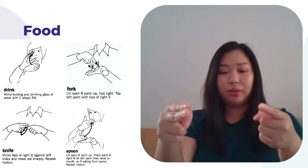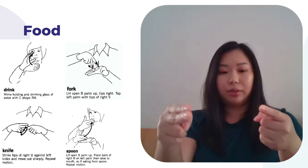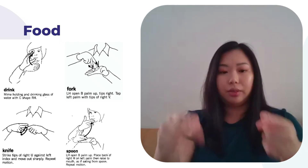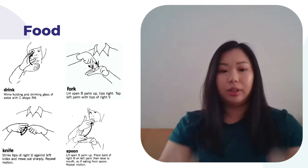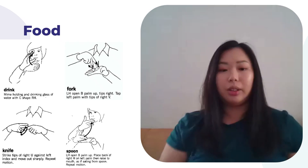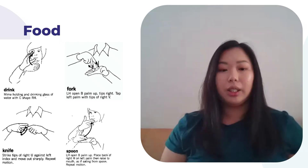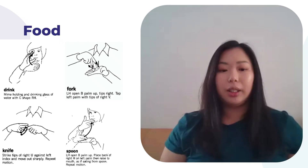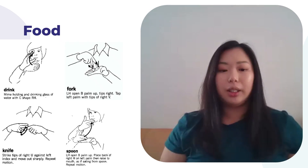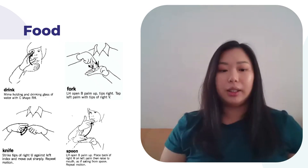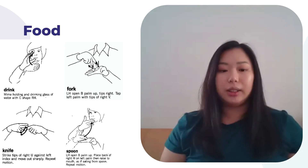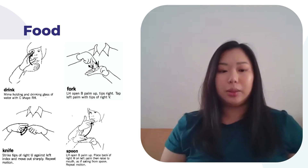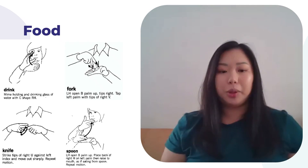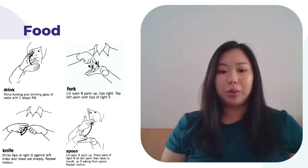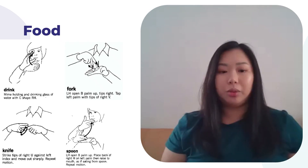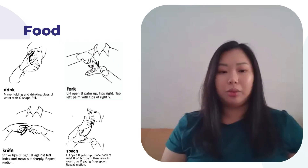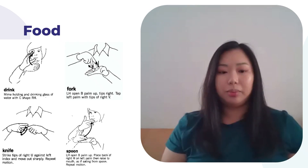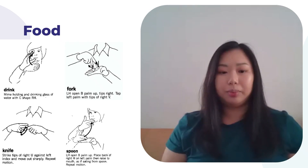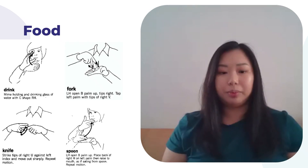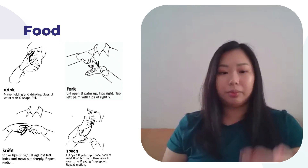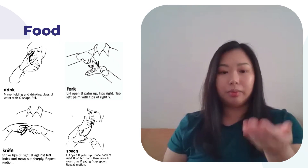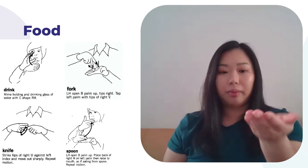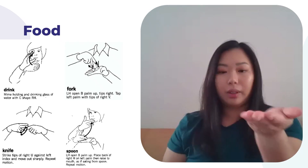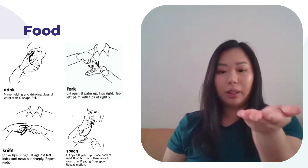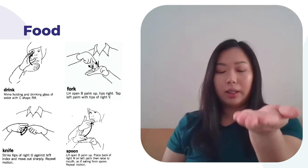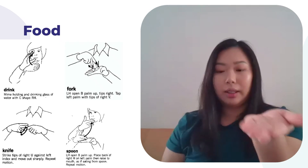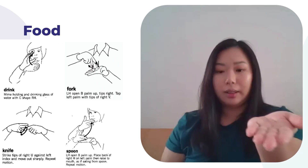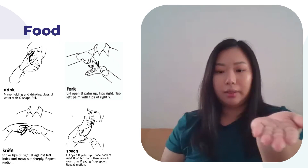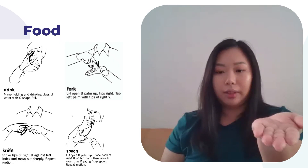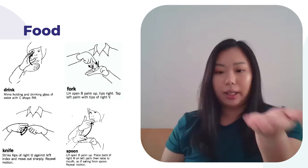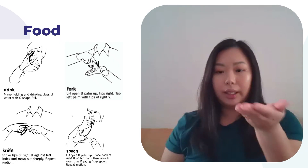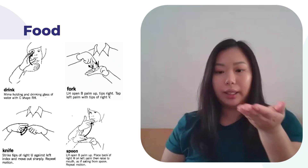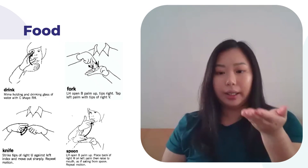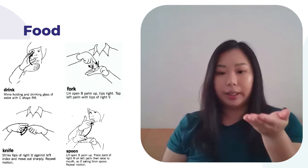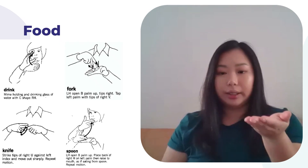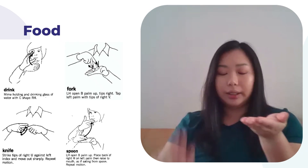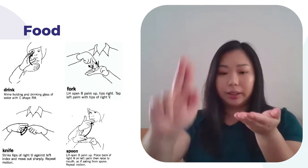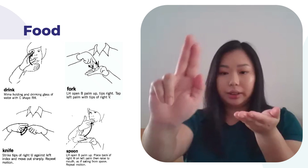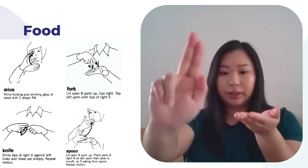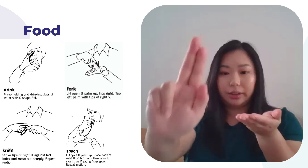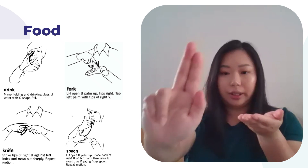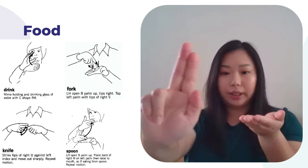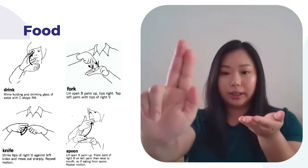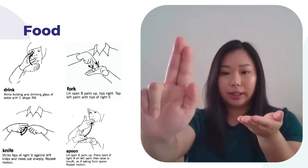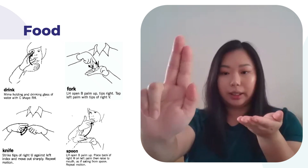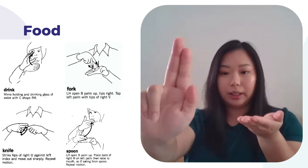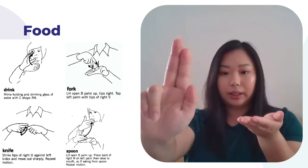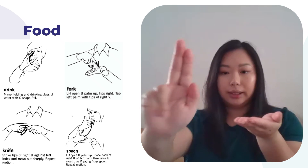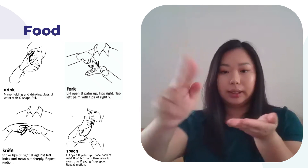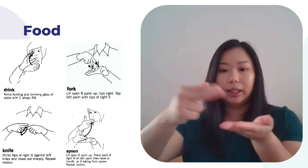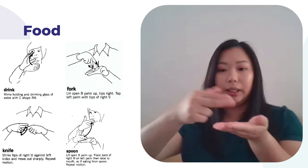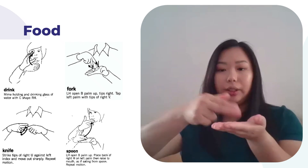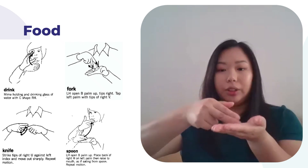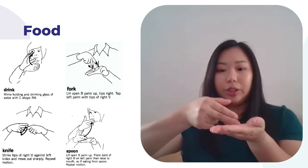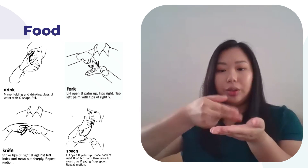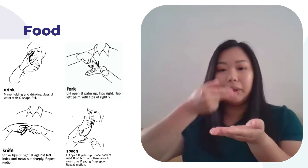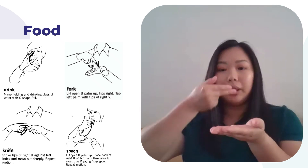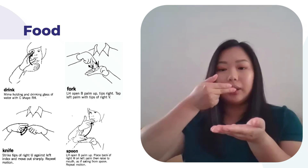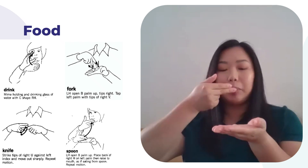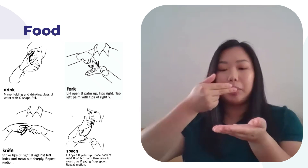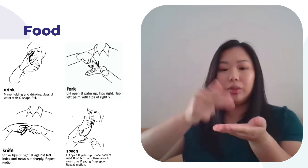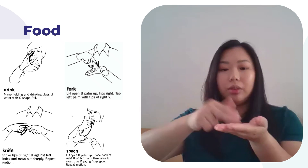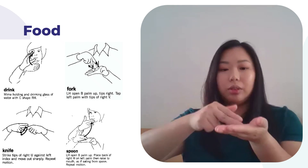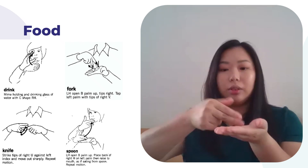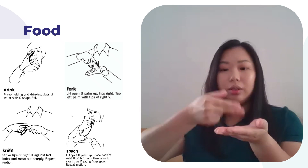Knife. Spoon, flat hand. Your other hand is like this, and you scoop